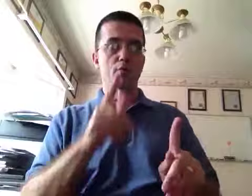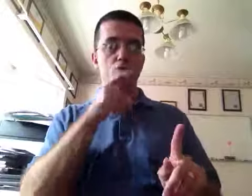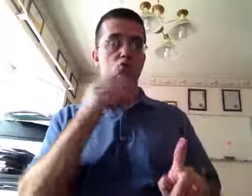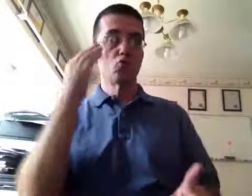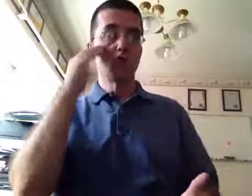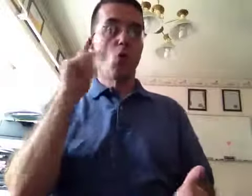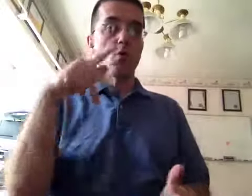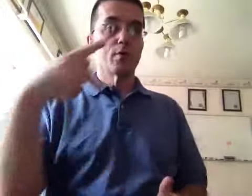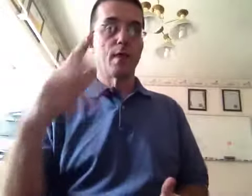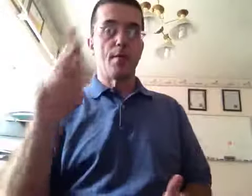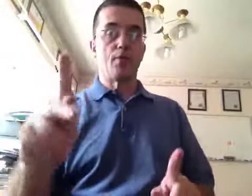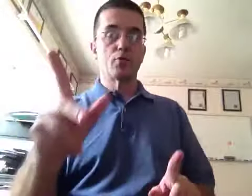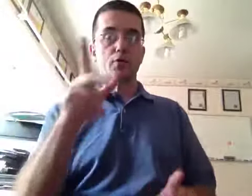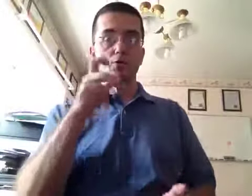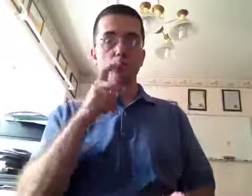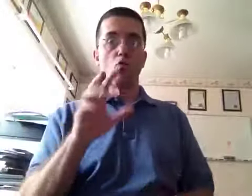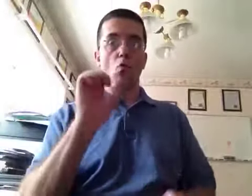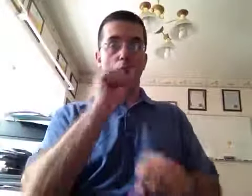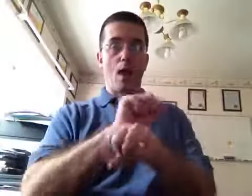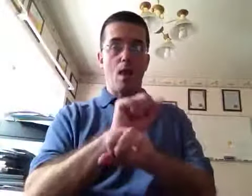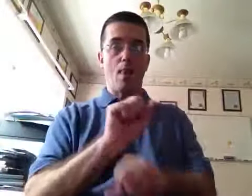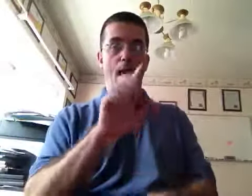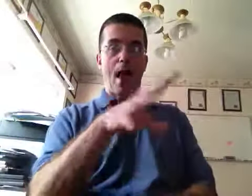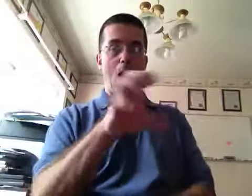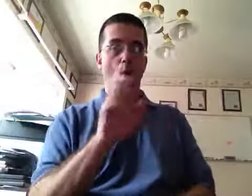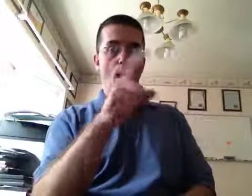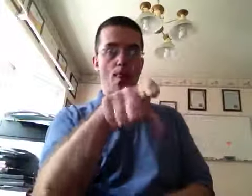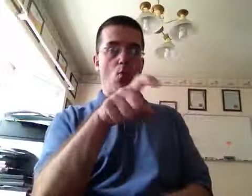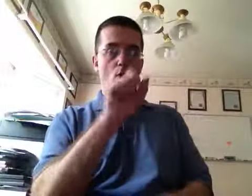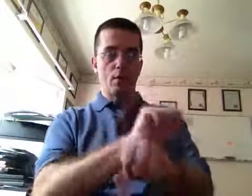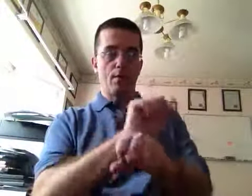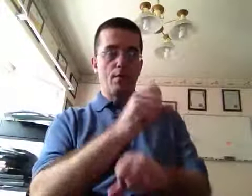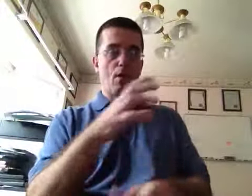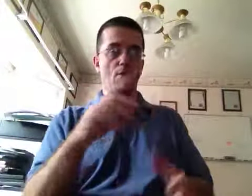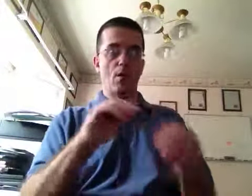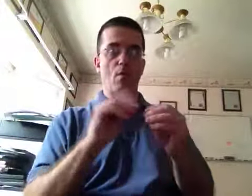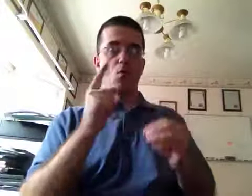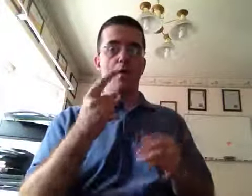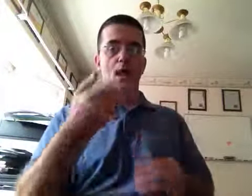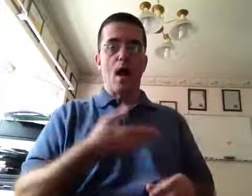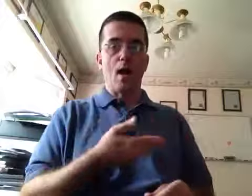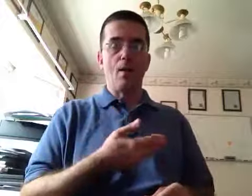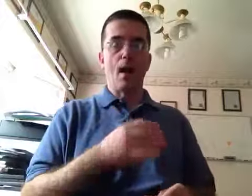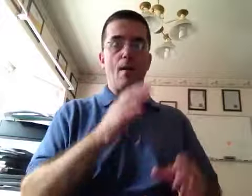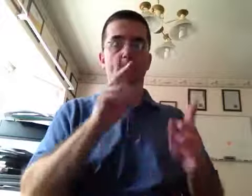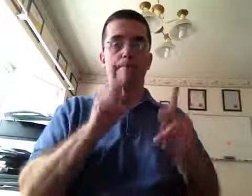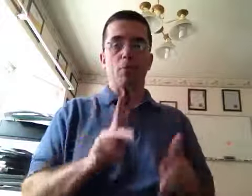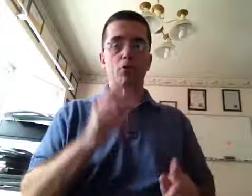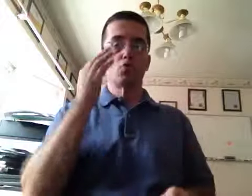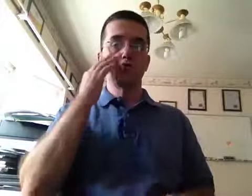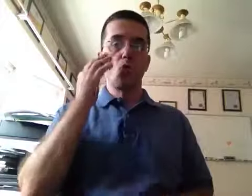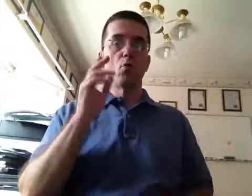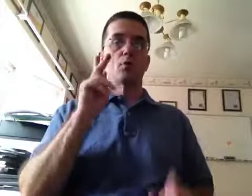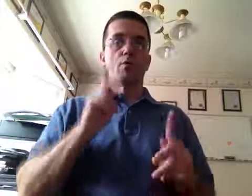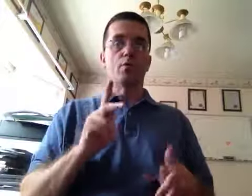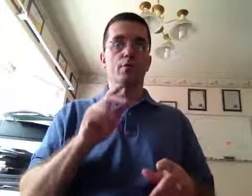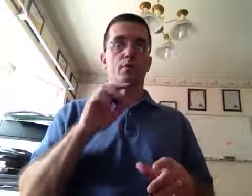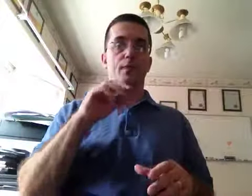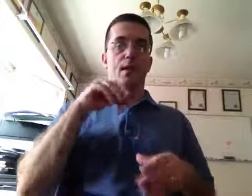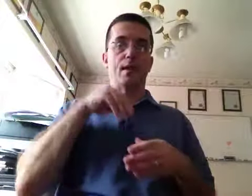work for. And our number one hiring process is somebody that knows somebody, and it's internal referral.